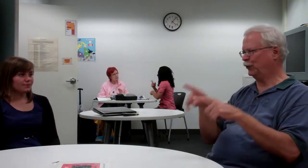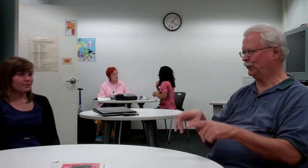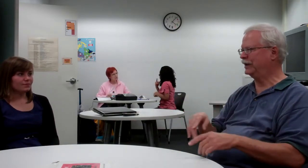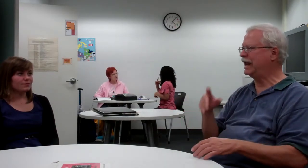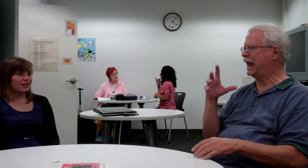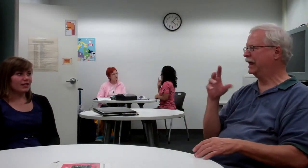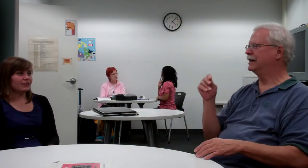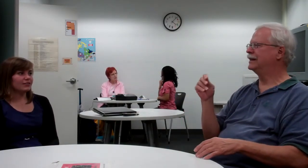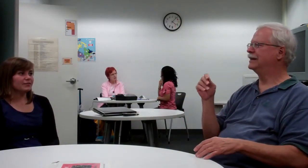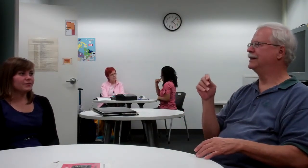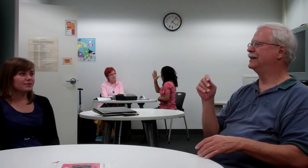Right, I agree.